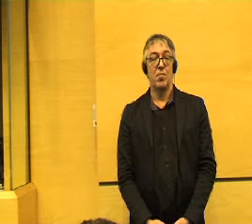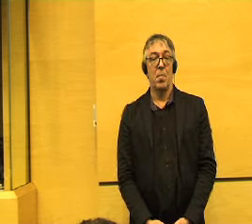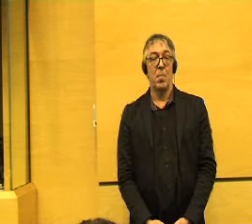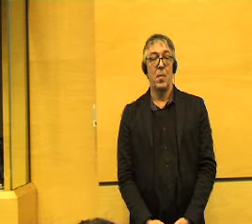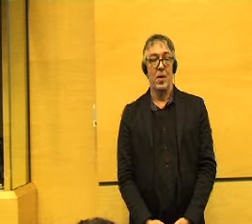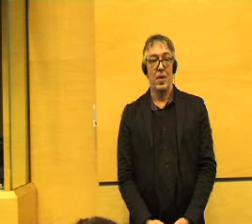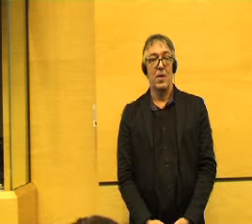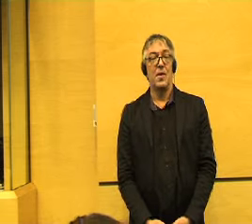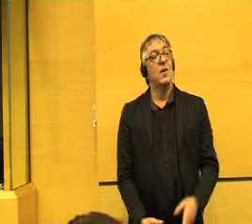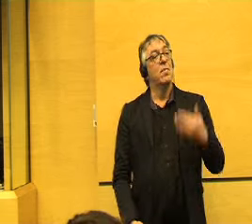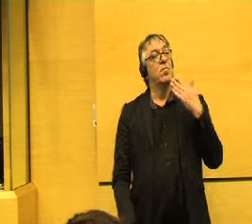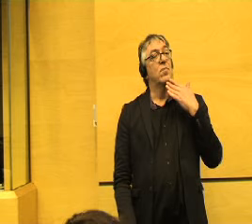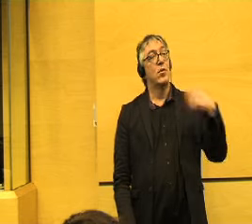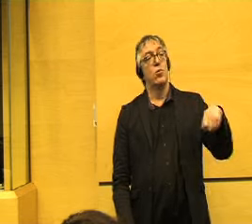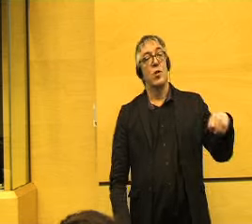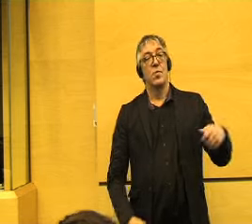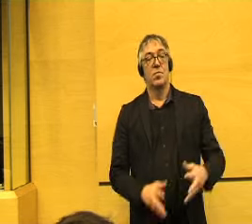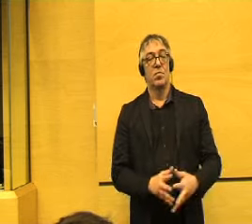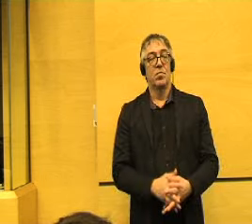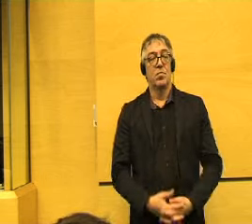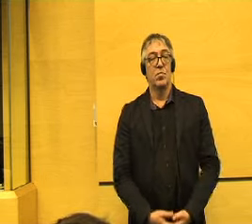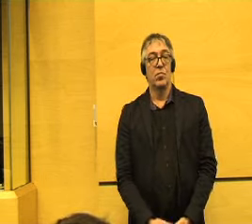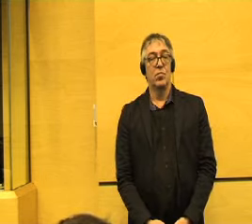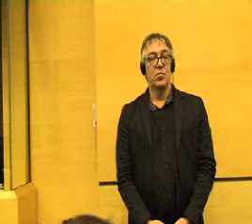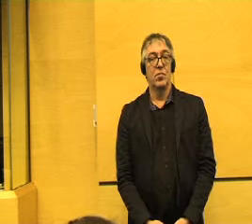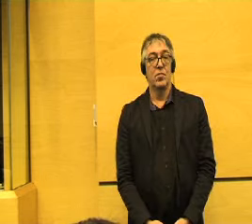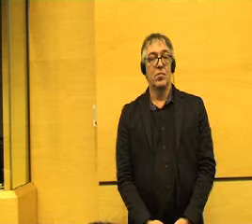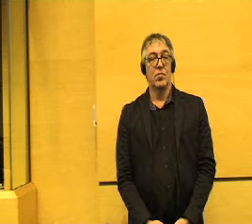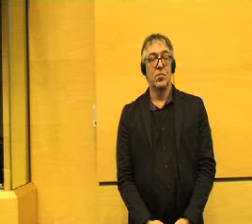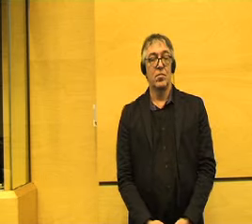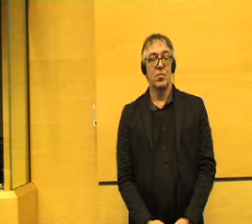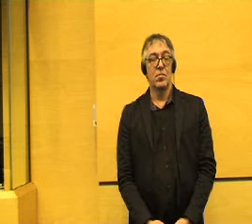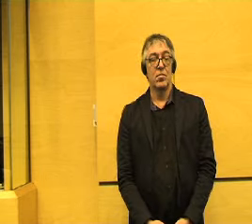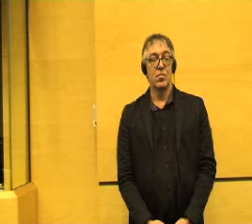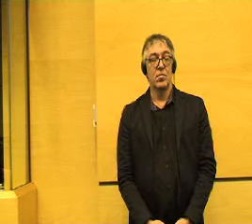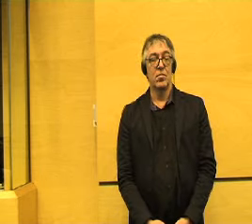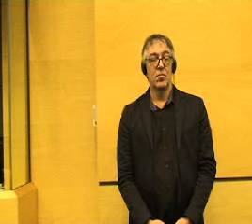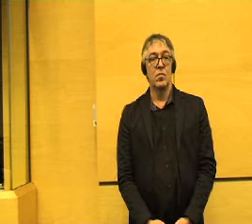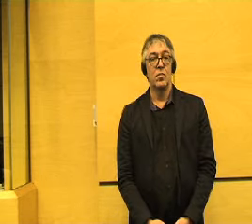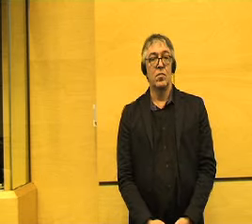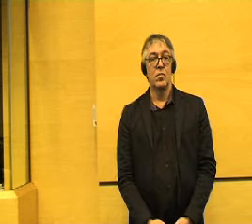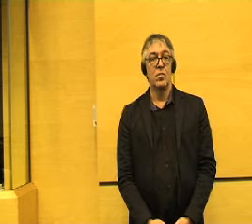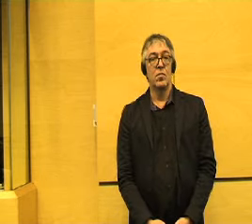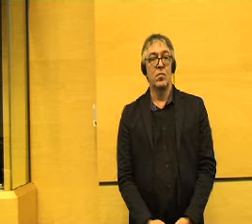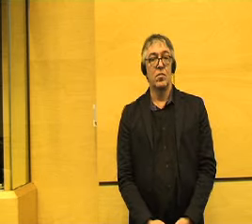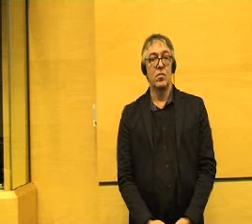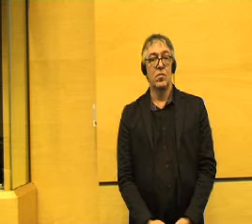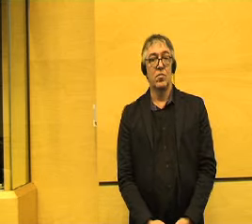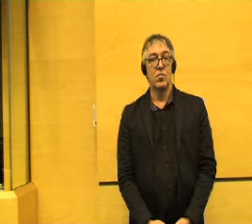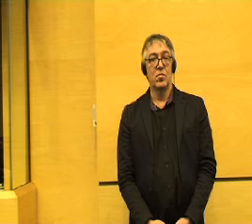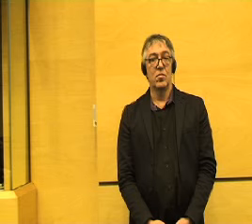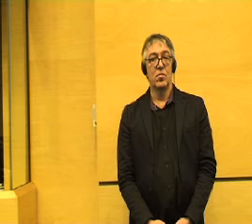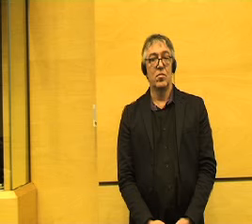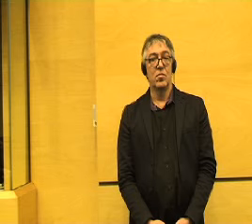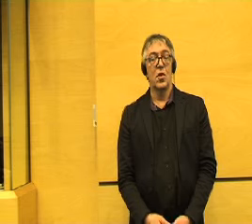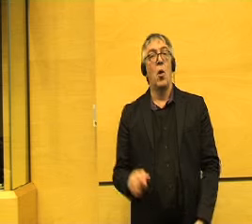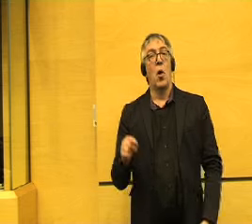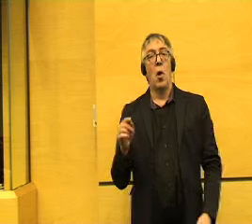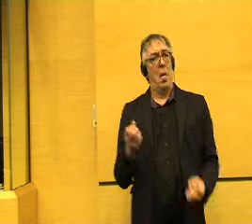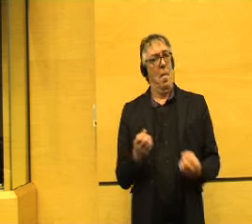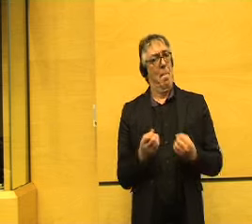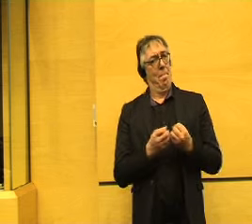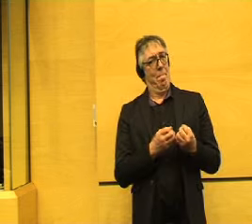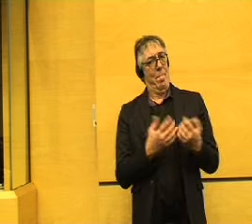Thank you, Madam Chair. Sorry. And just now, my colleague Dan has already asked most